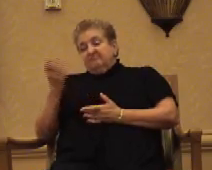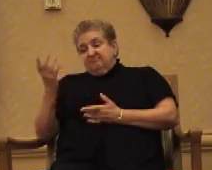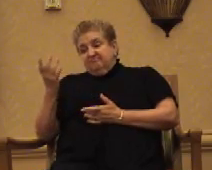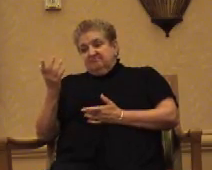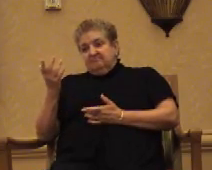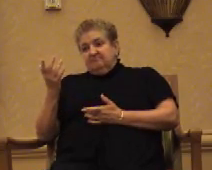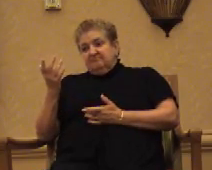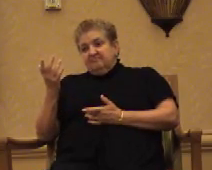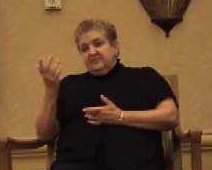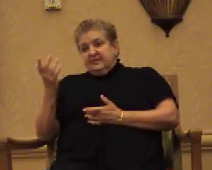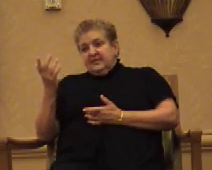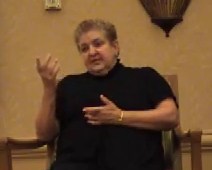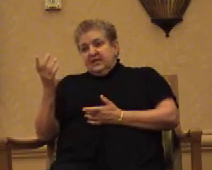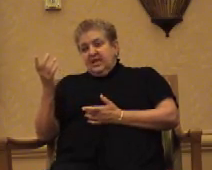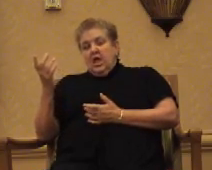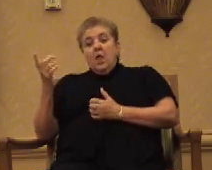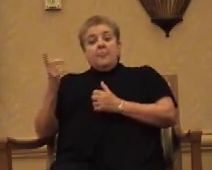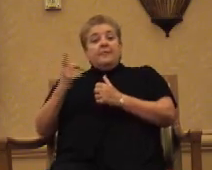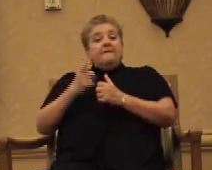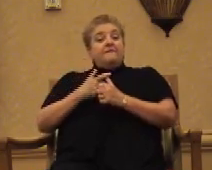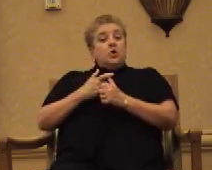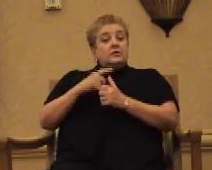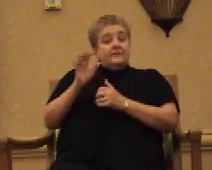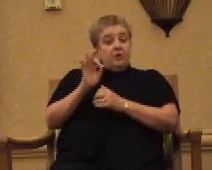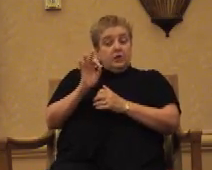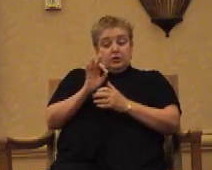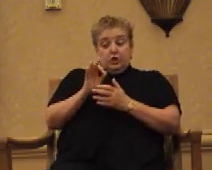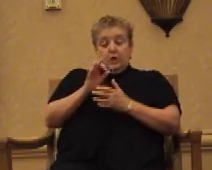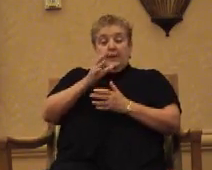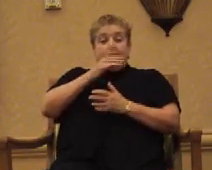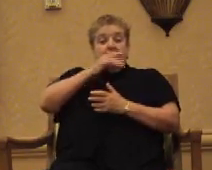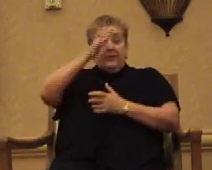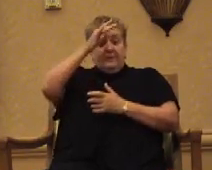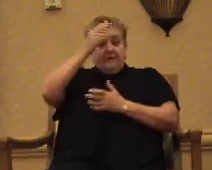The first piece of furniture they bought for their house was a bar.